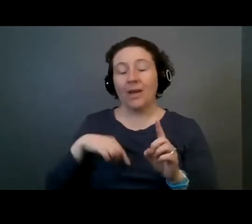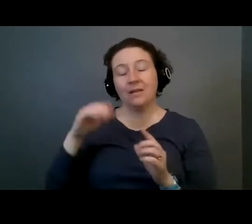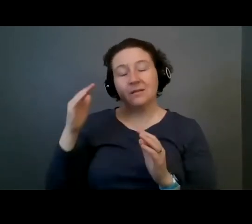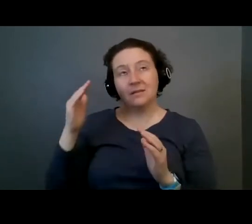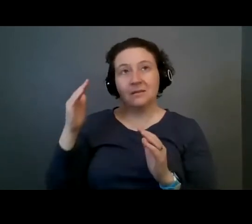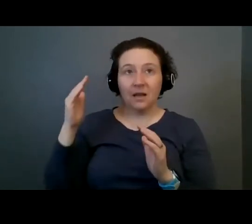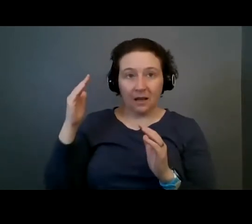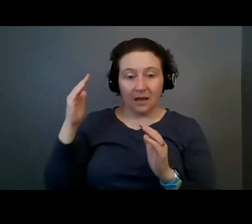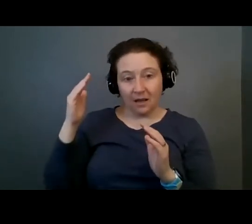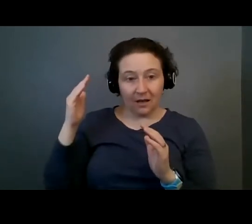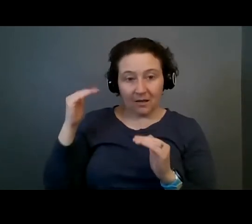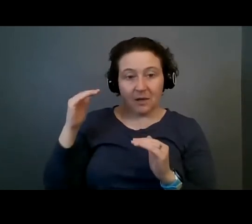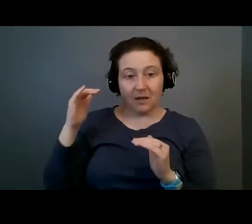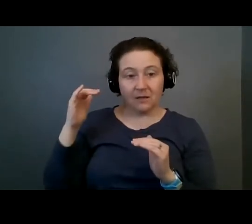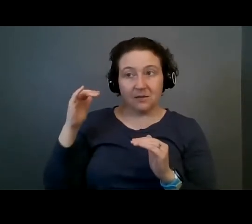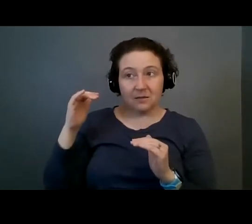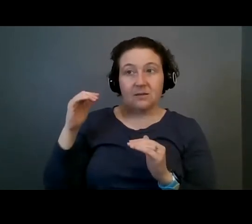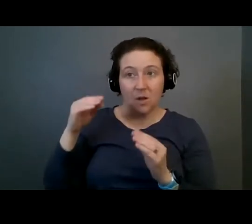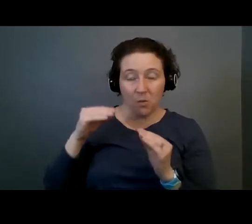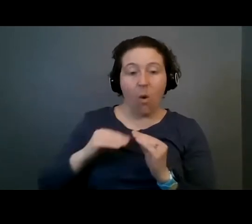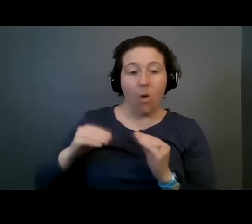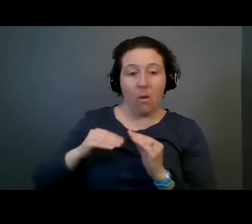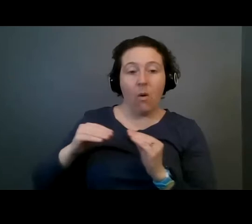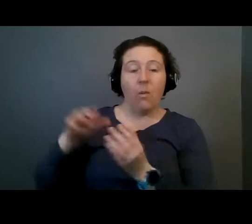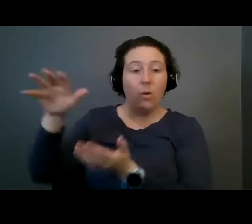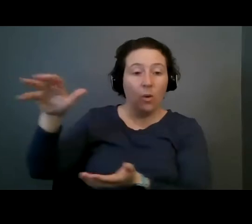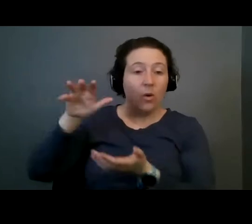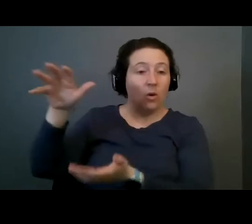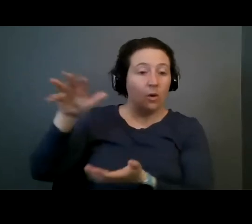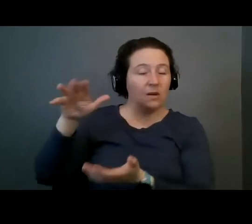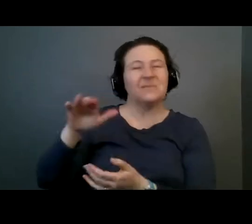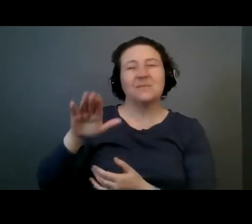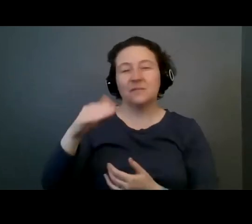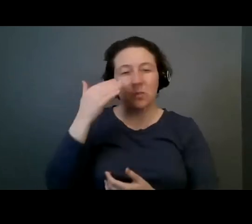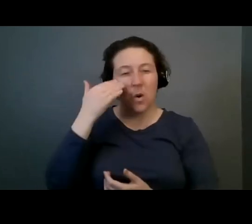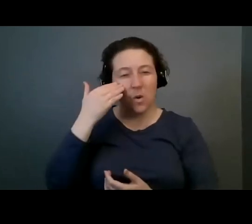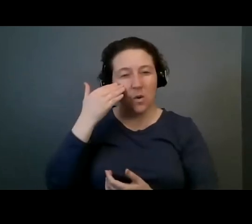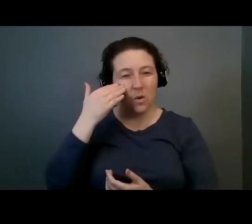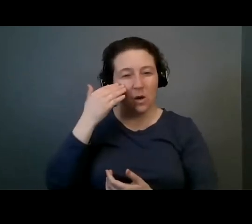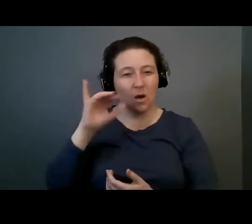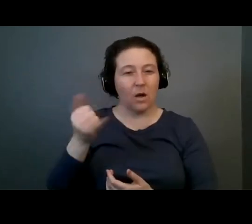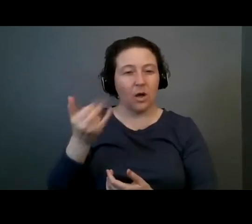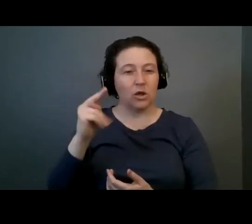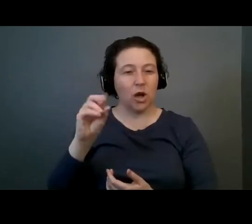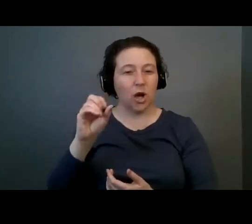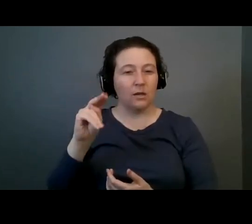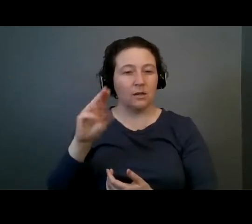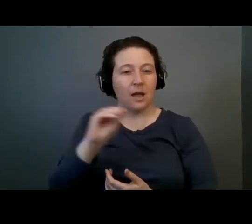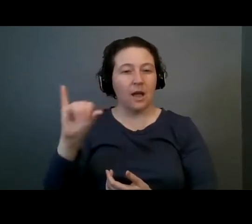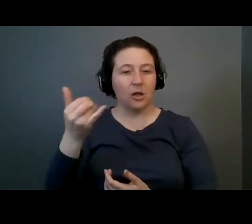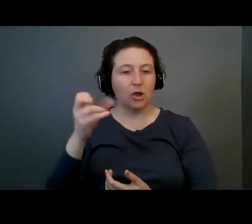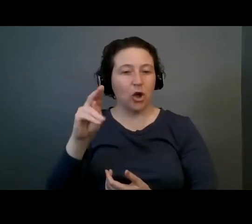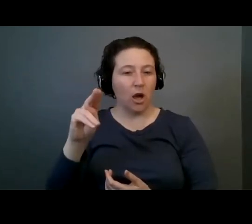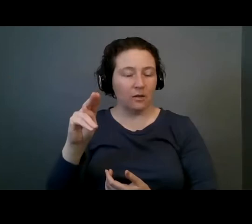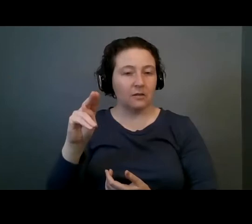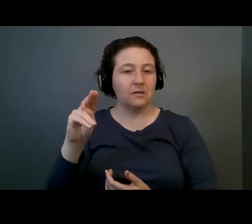to keep continuing to increase in our county. As you know, there's a Johnson & Johnson vaccine that may